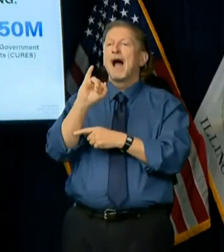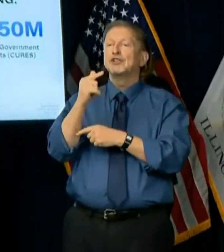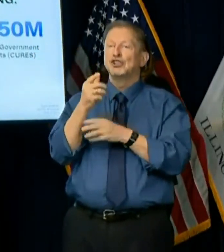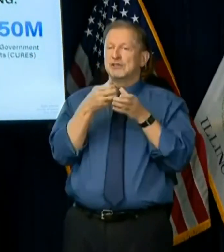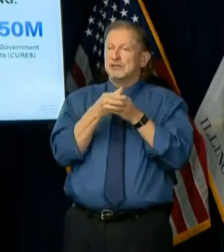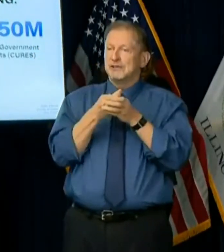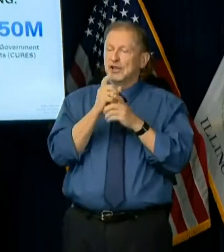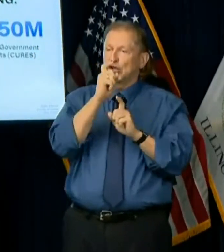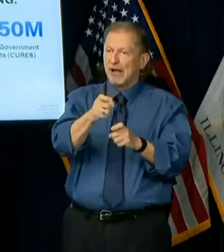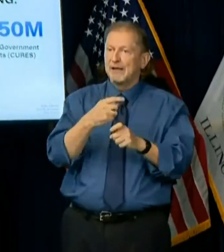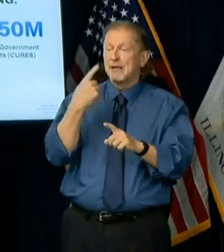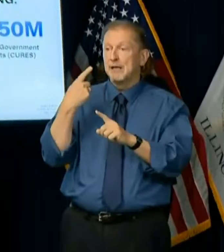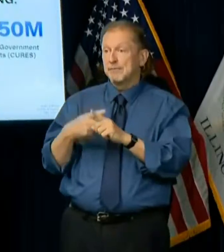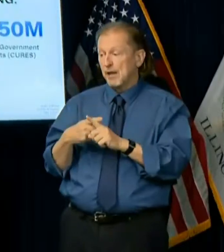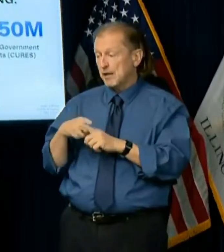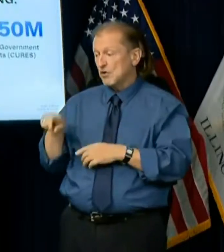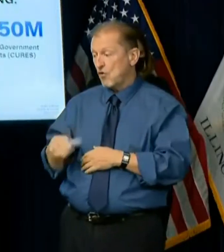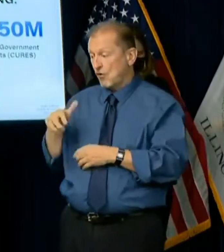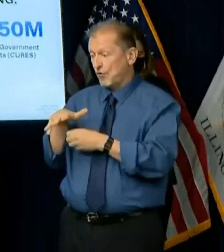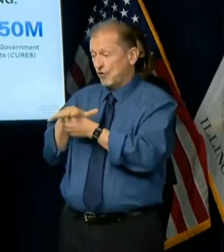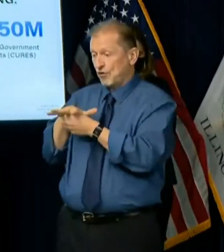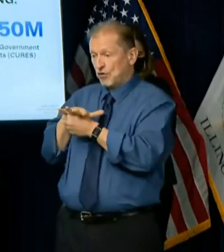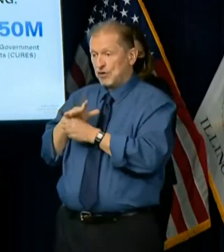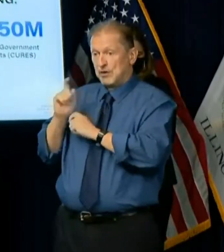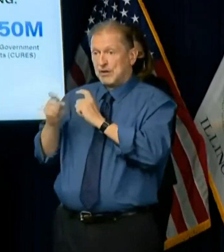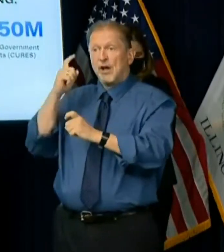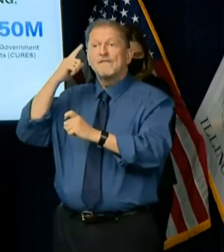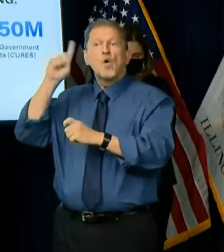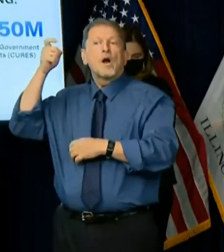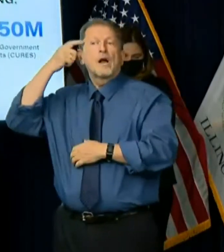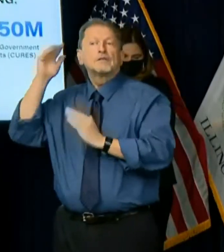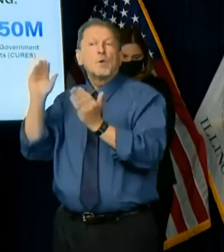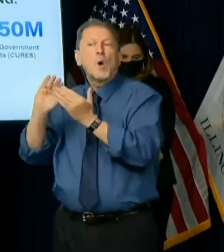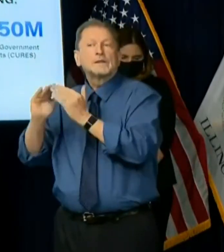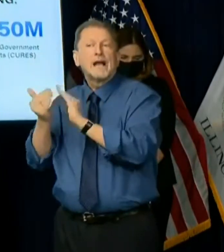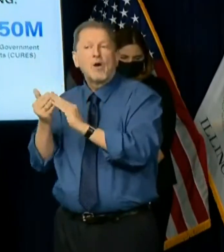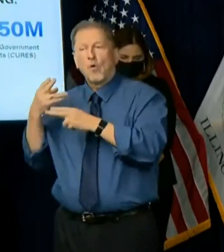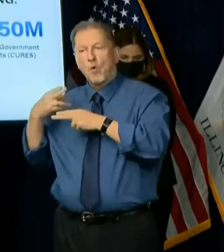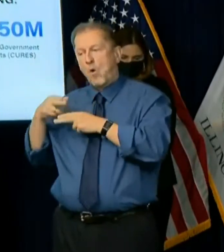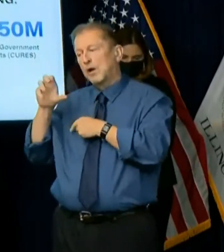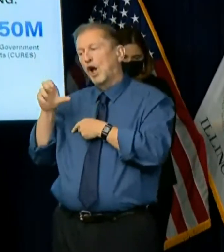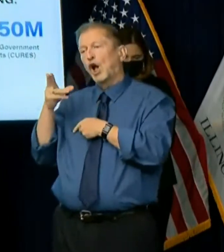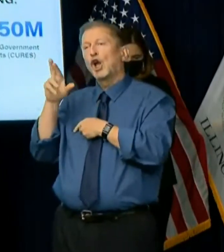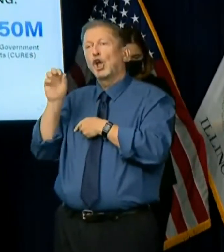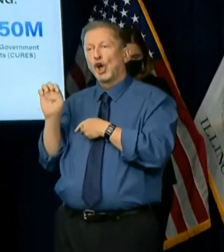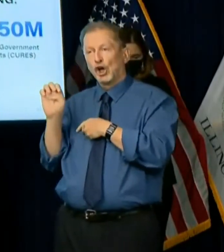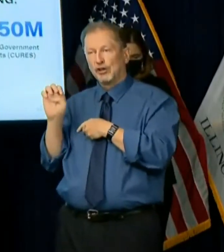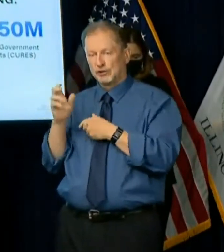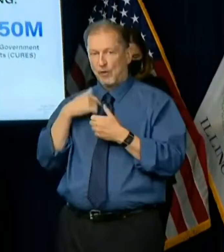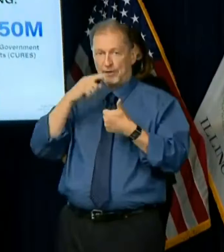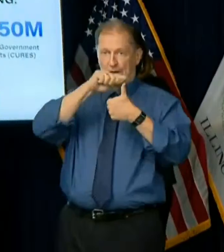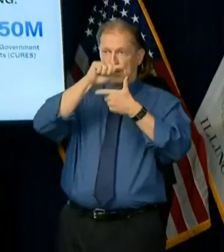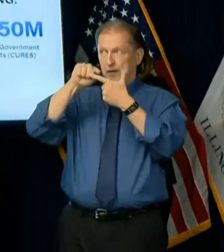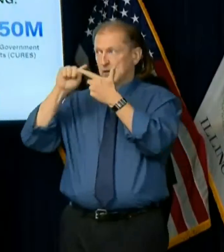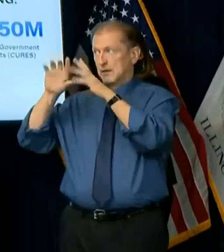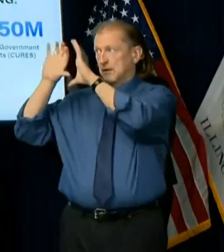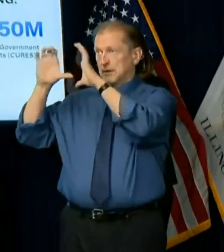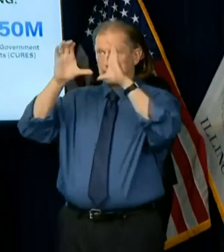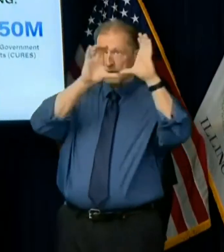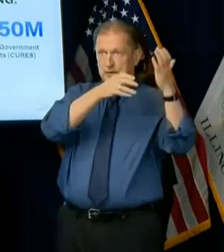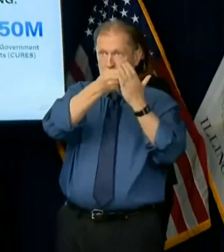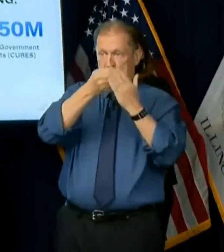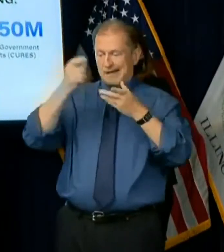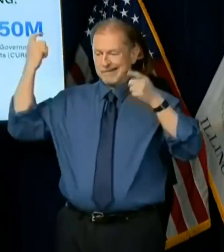our local government CURE funding. Months ago, in partnership with the General Assembly, my